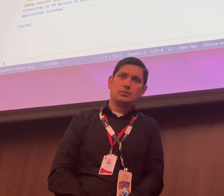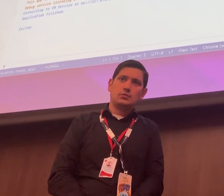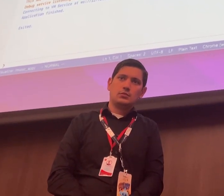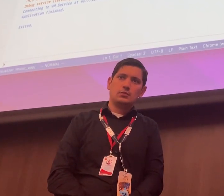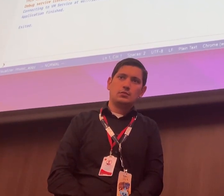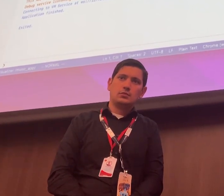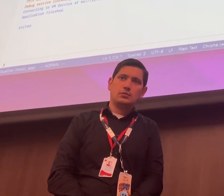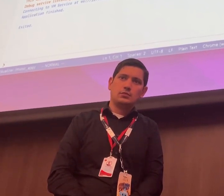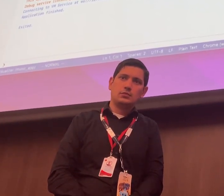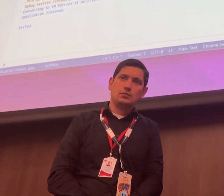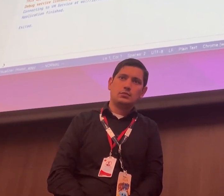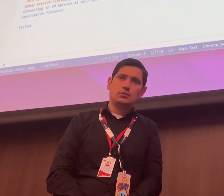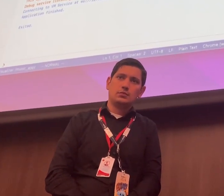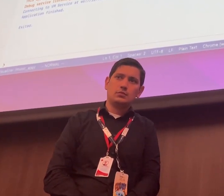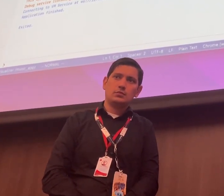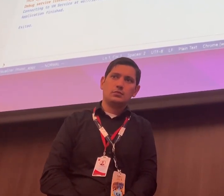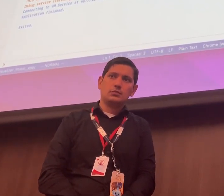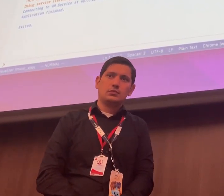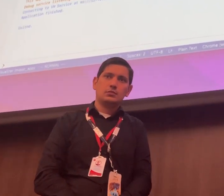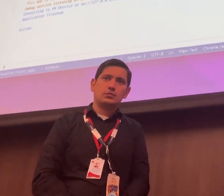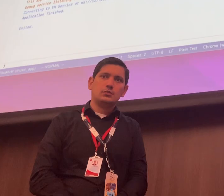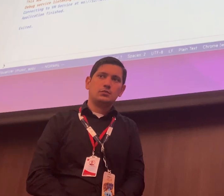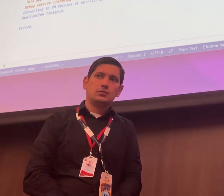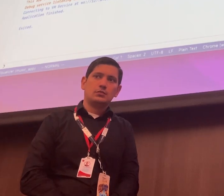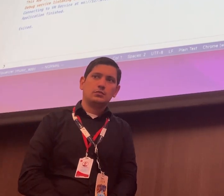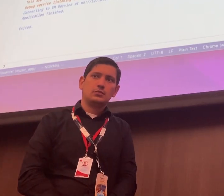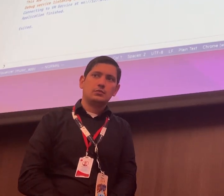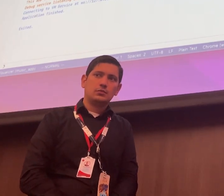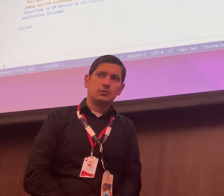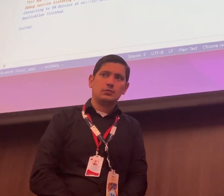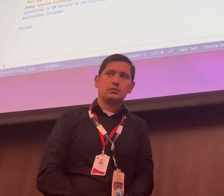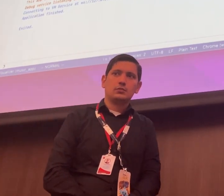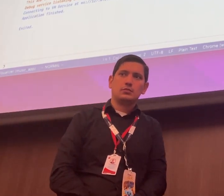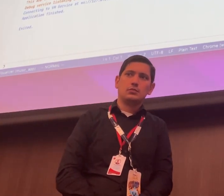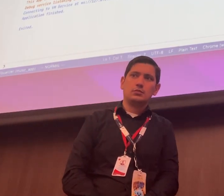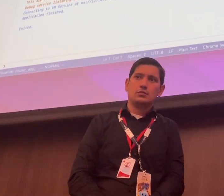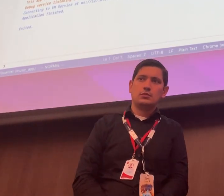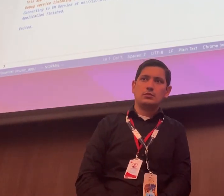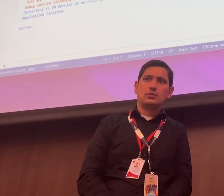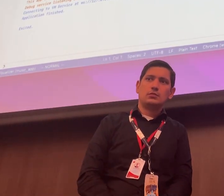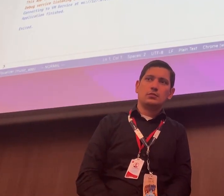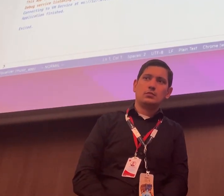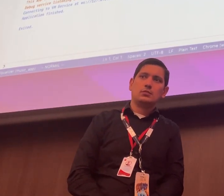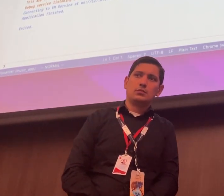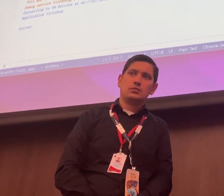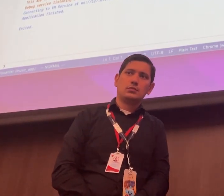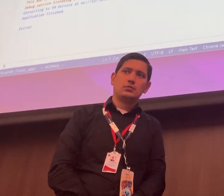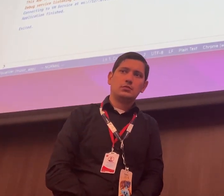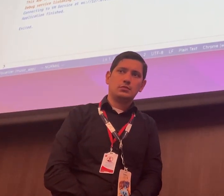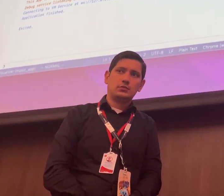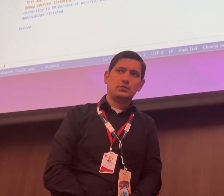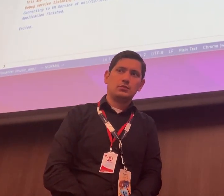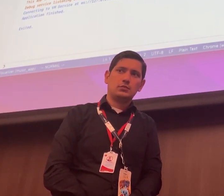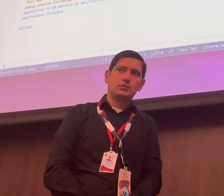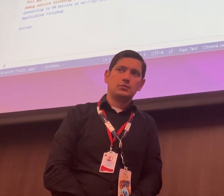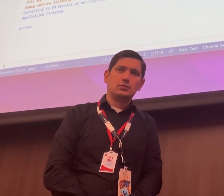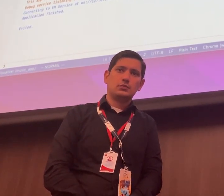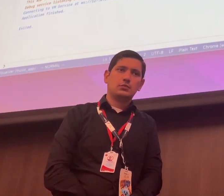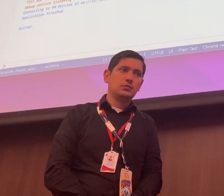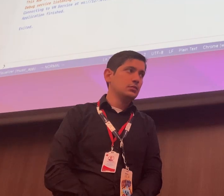for example, can I decide what input of audio I will